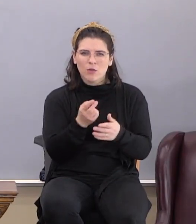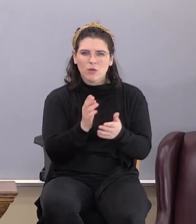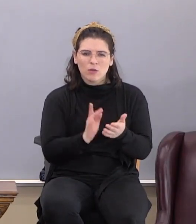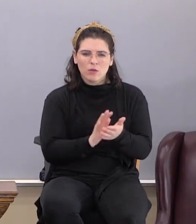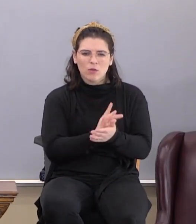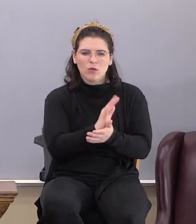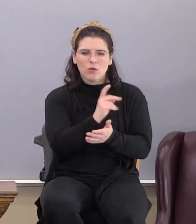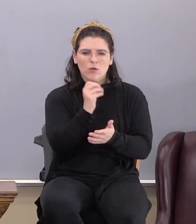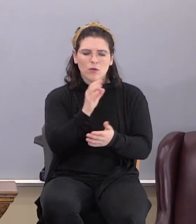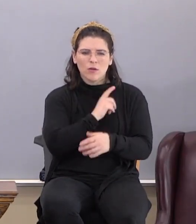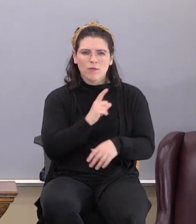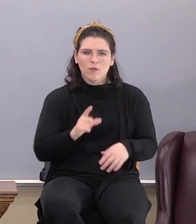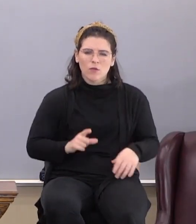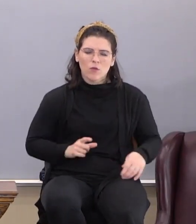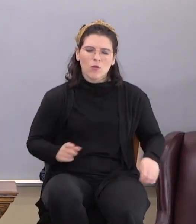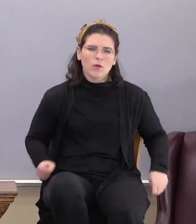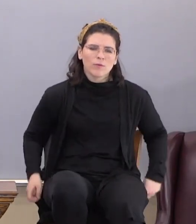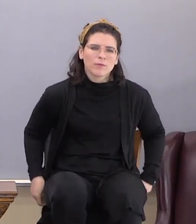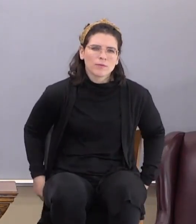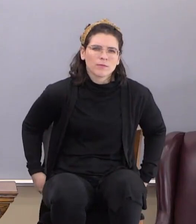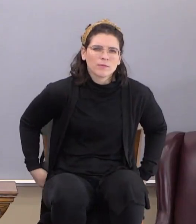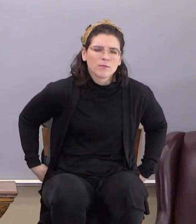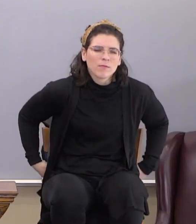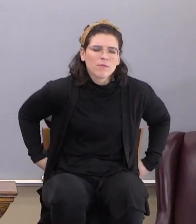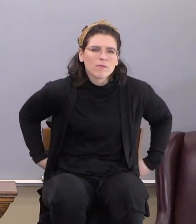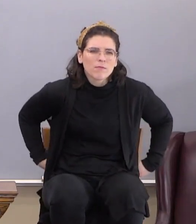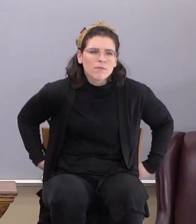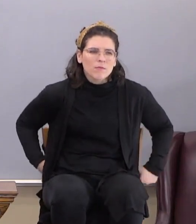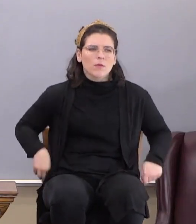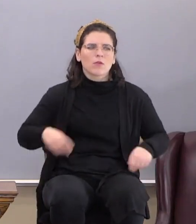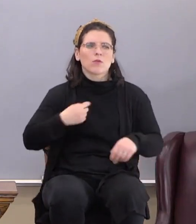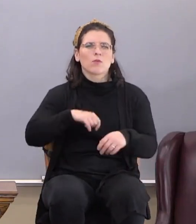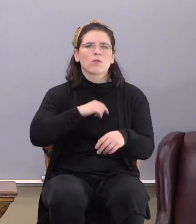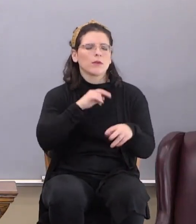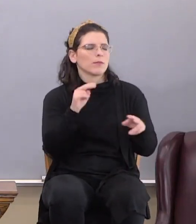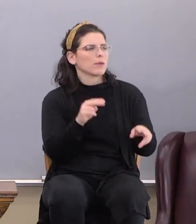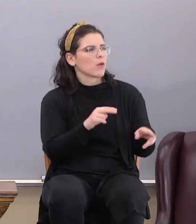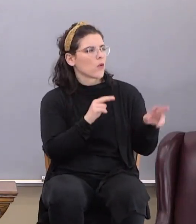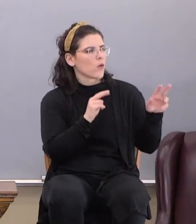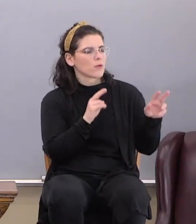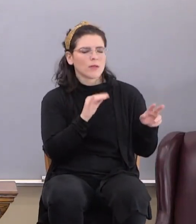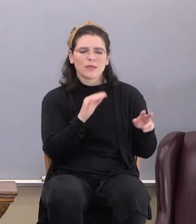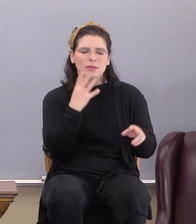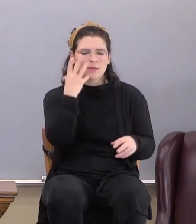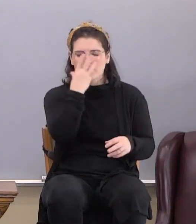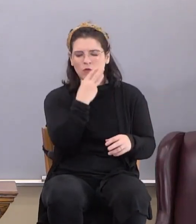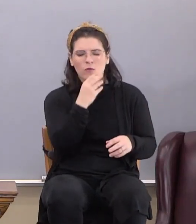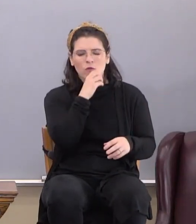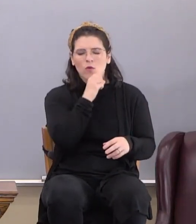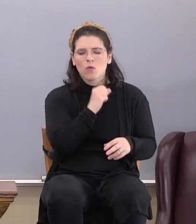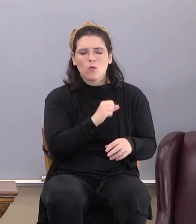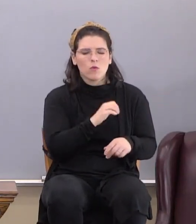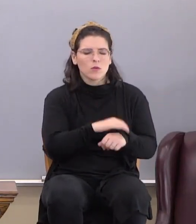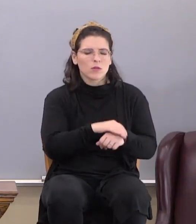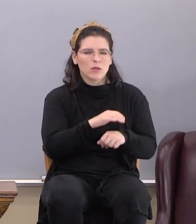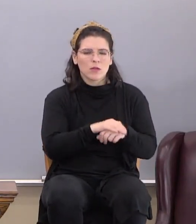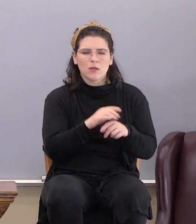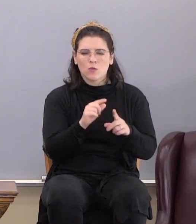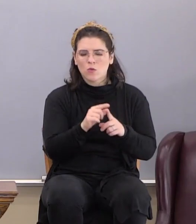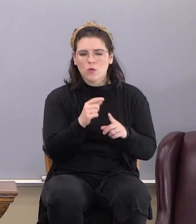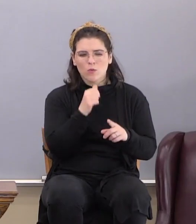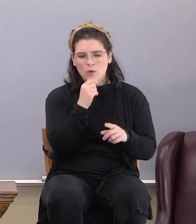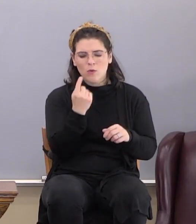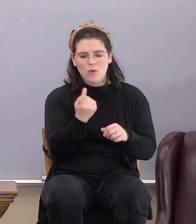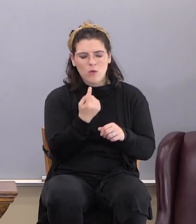glory of the Lord, okay? So we behold. That's a beautiful old English word that we don't